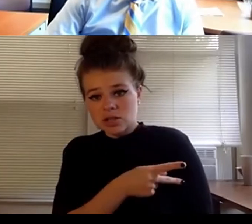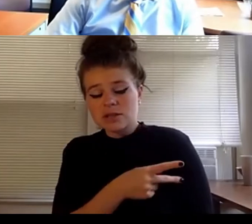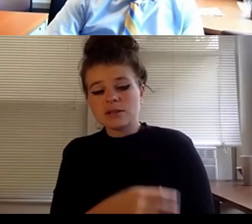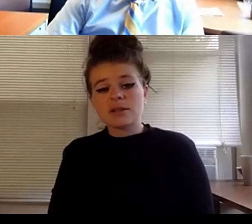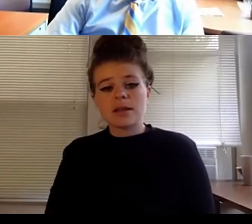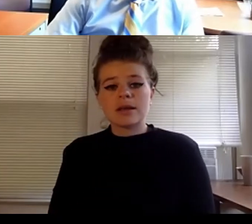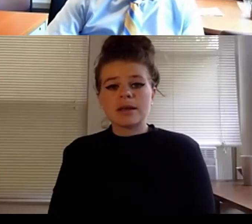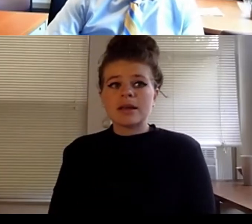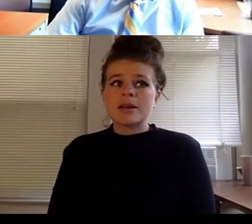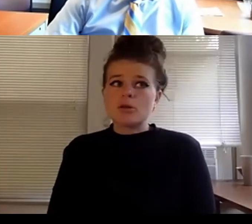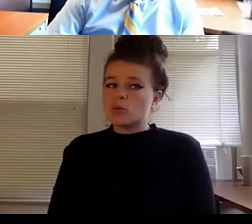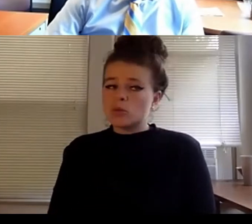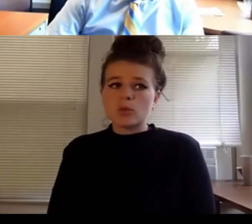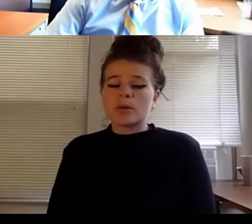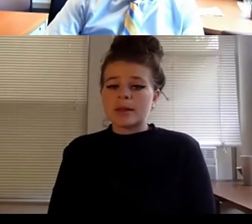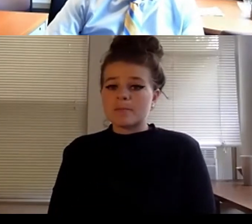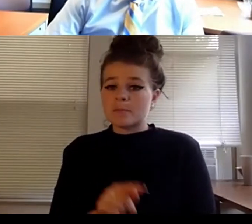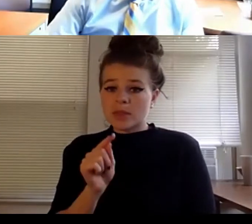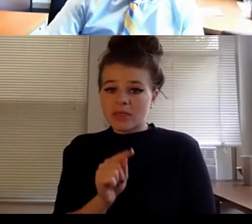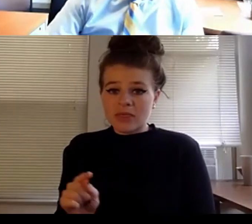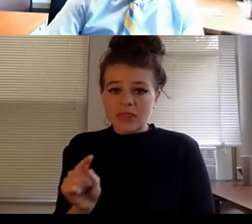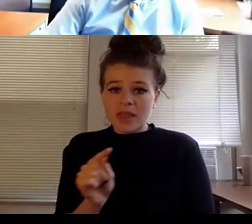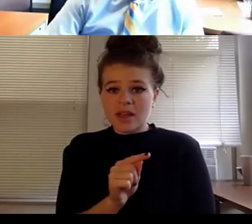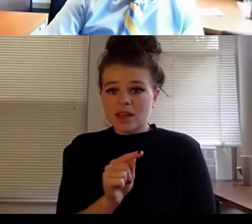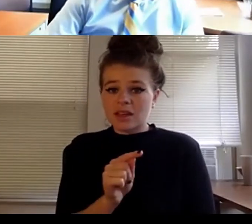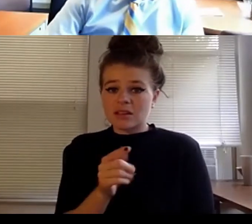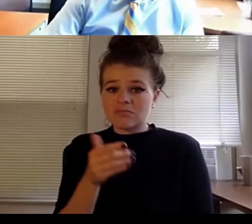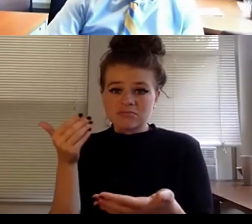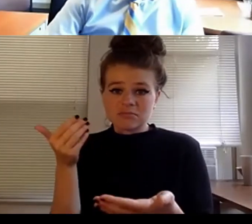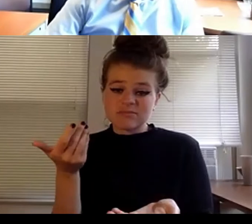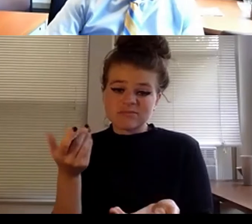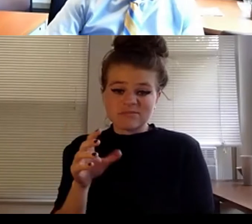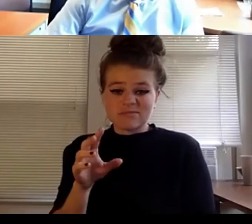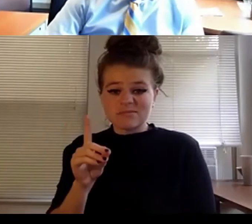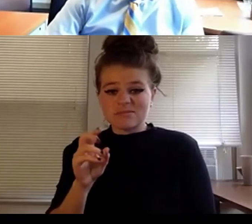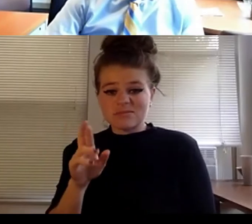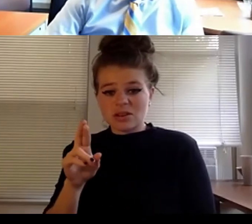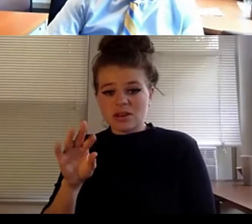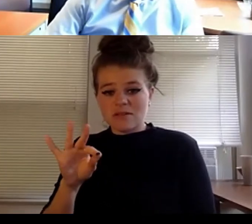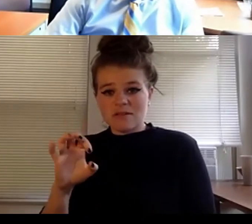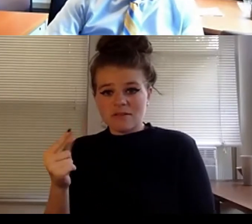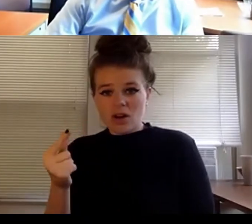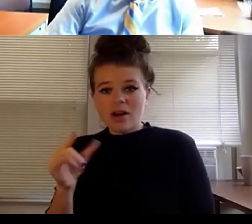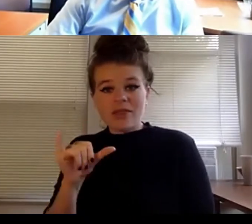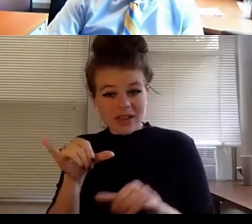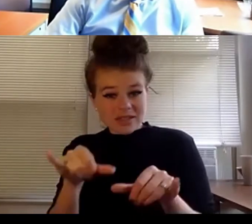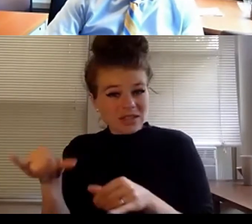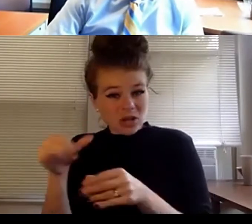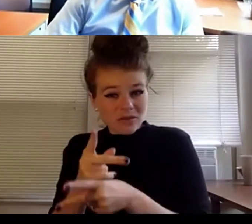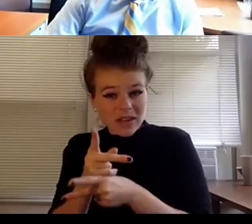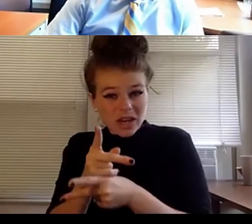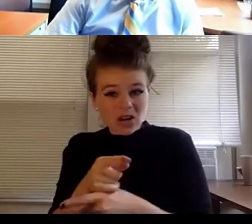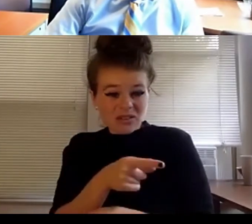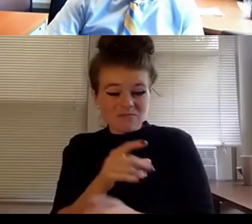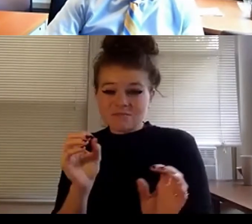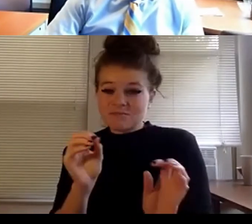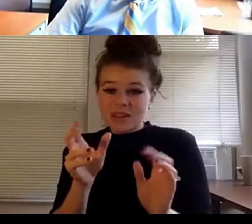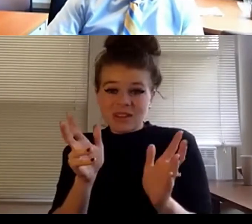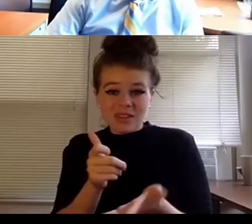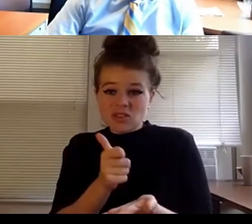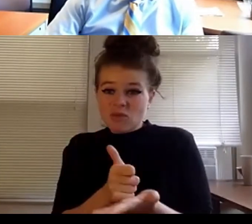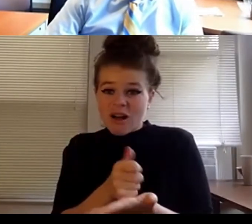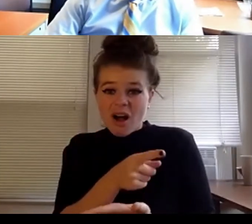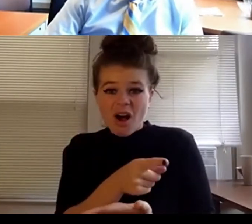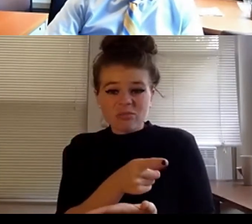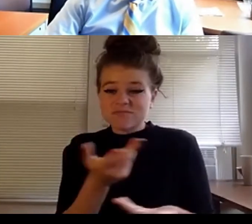it made so much, they were at the end, Dr. Fung was talking about the standard of care. There was nothing to help them, but our